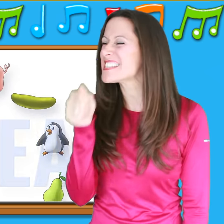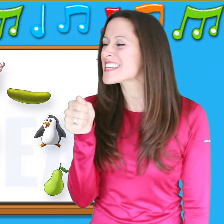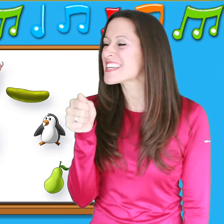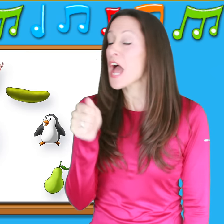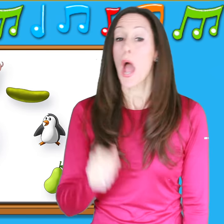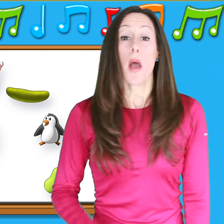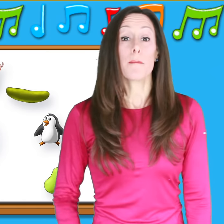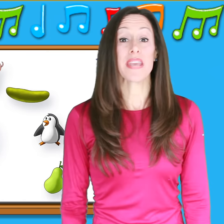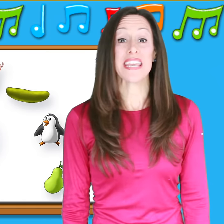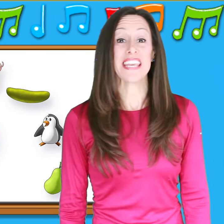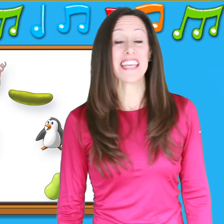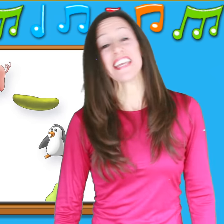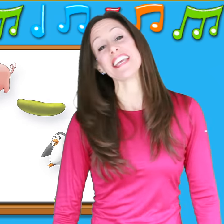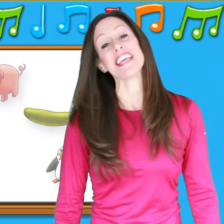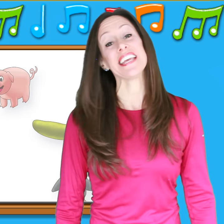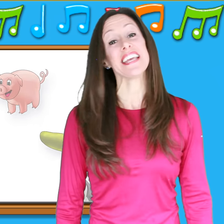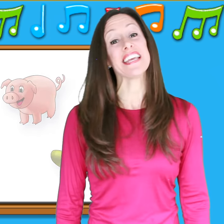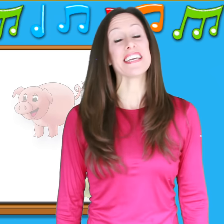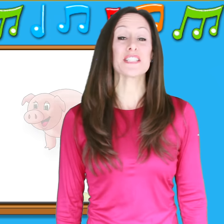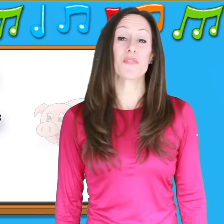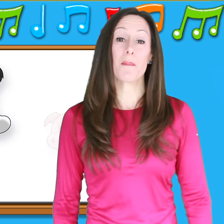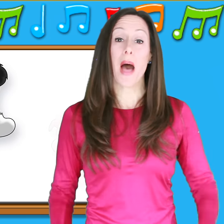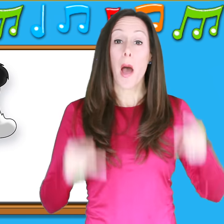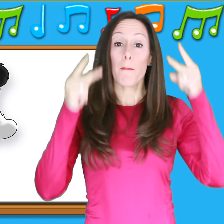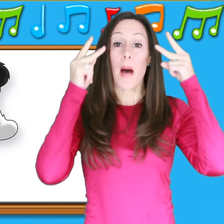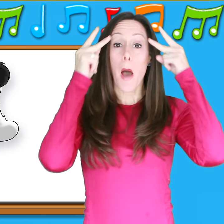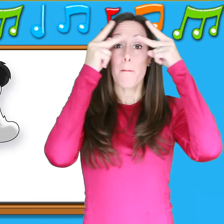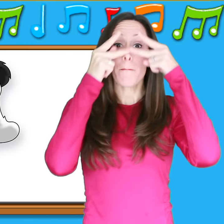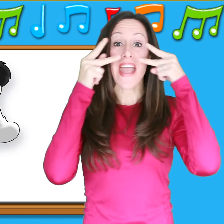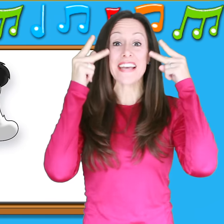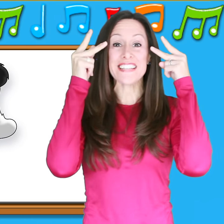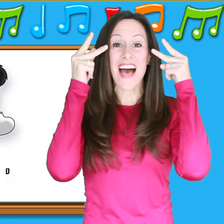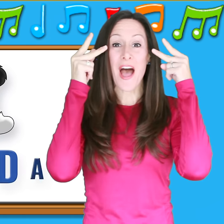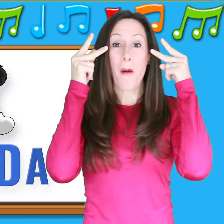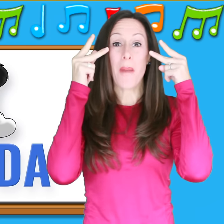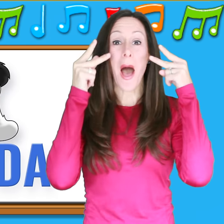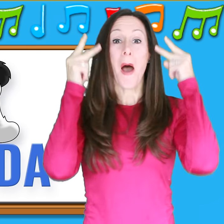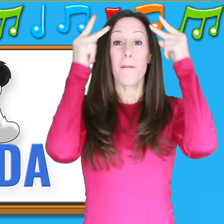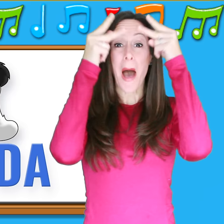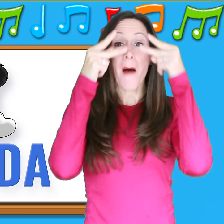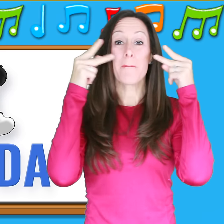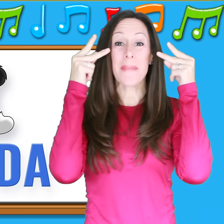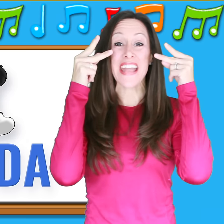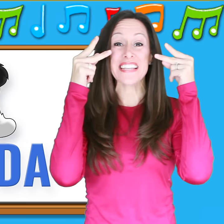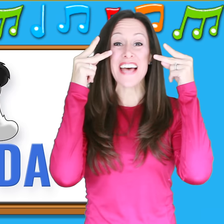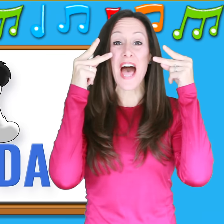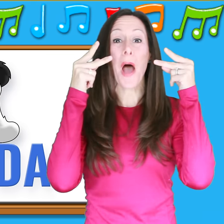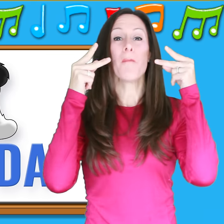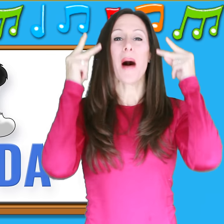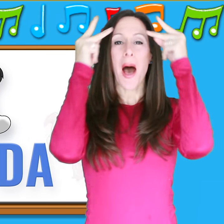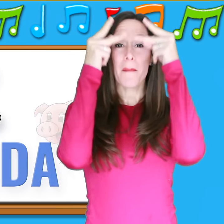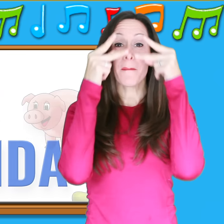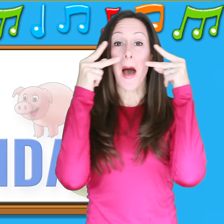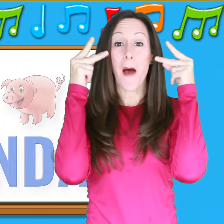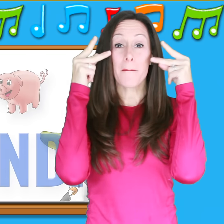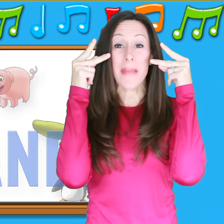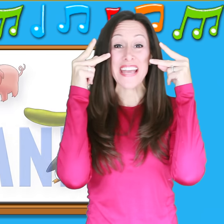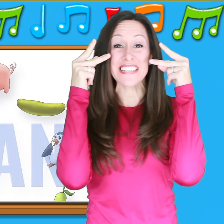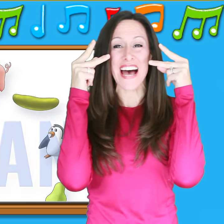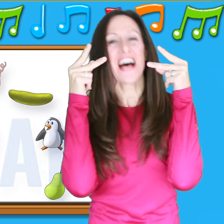peanut. P is for panda, panda, panda.